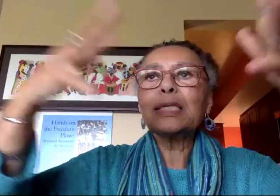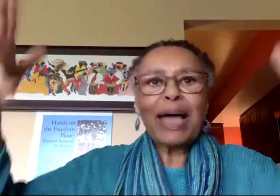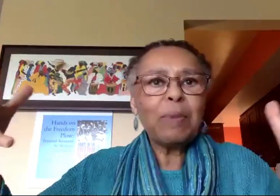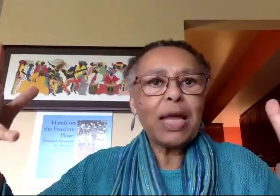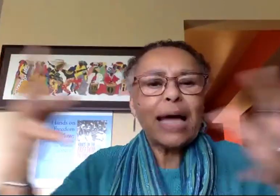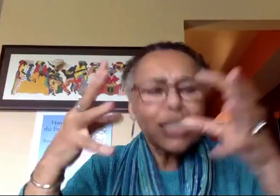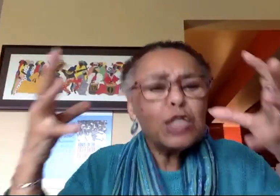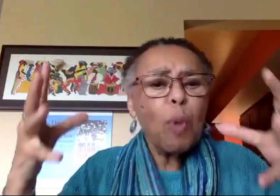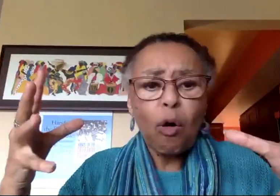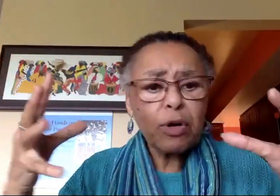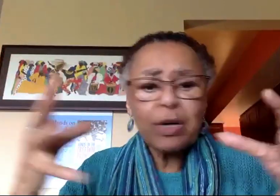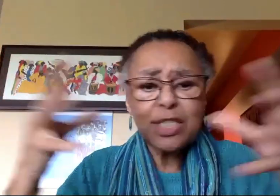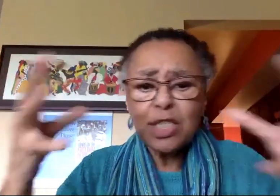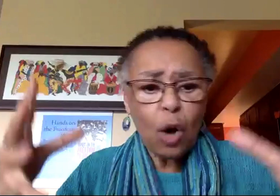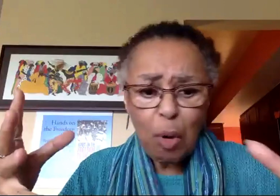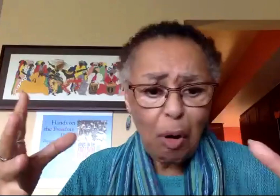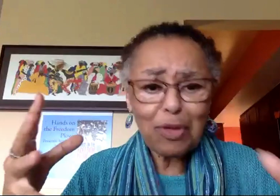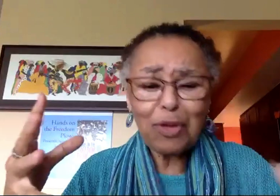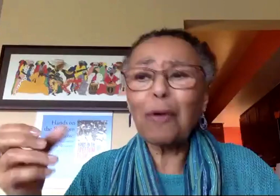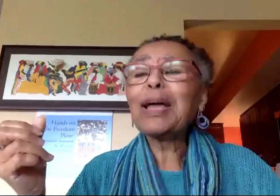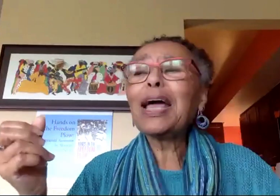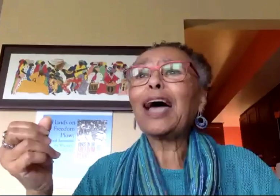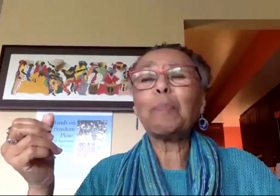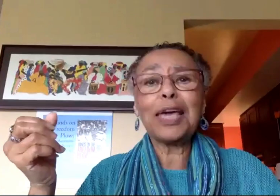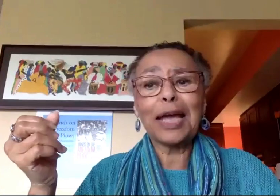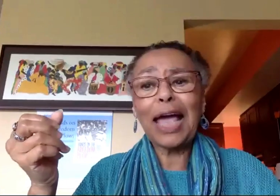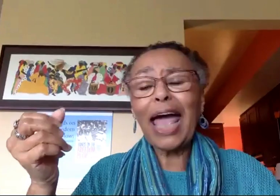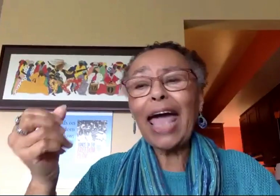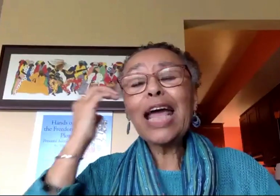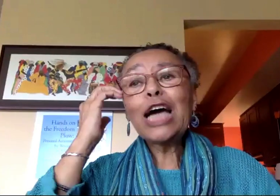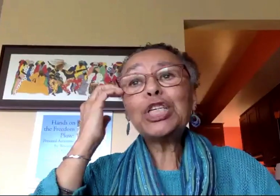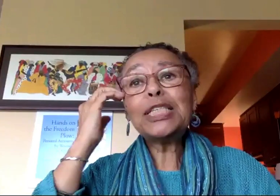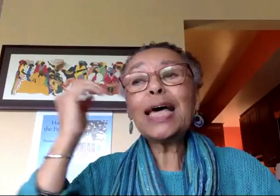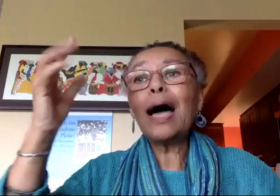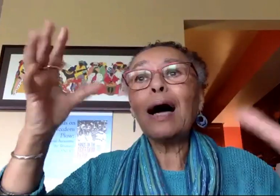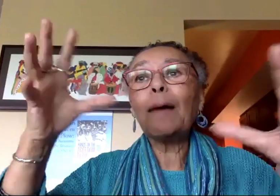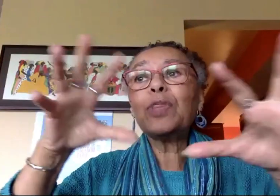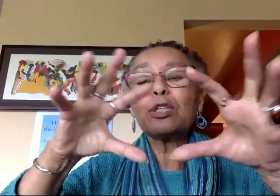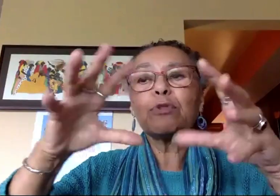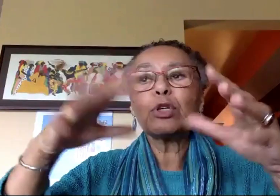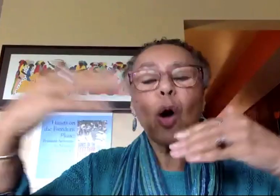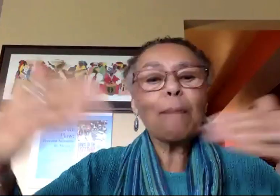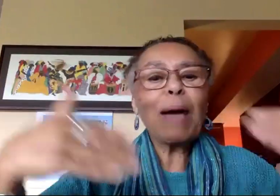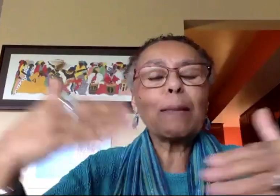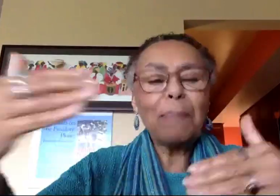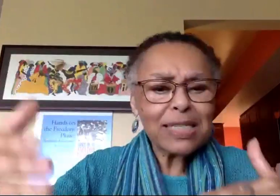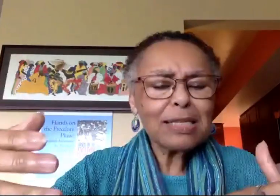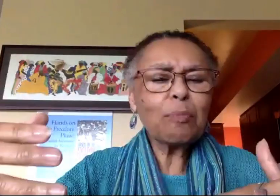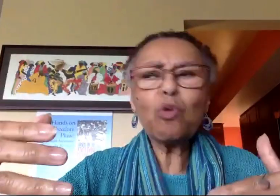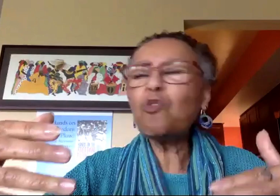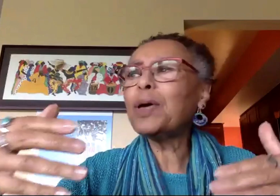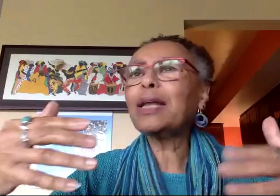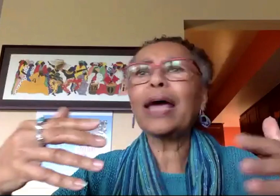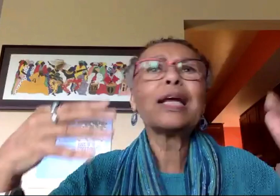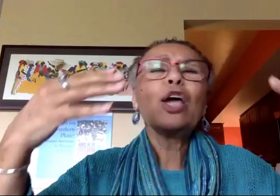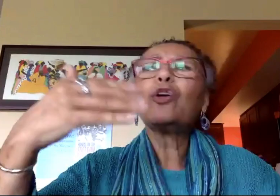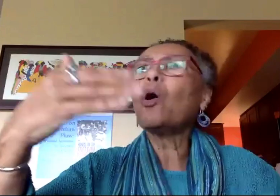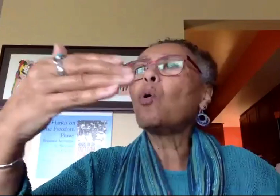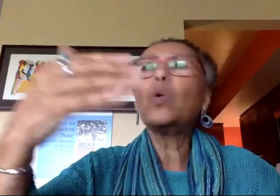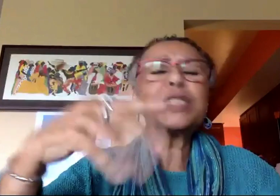there's a mass meeting, and it's small because it's always small, at the beginning. And she said they're talking about the business of the movement,